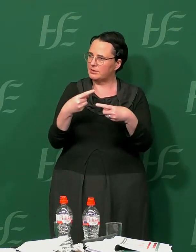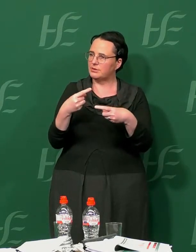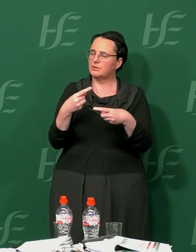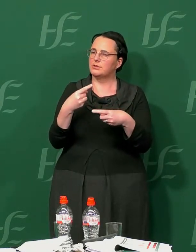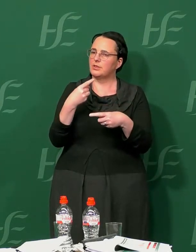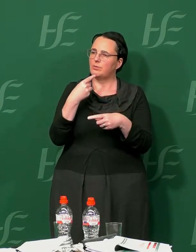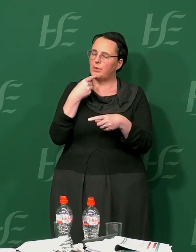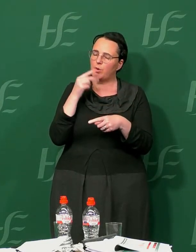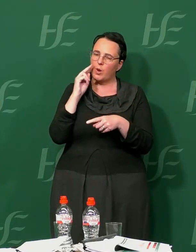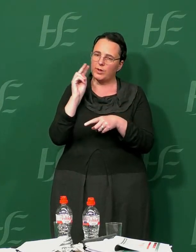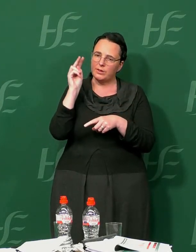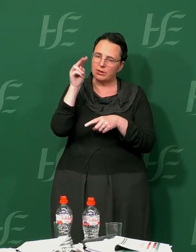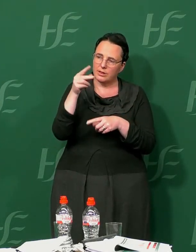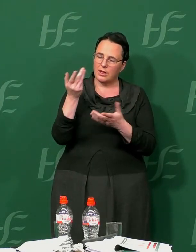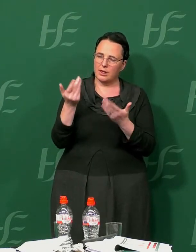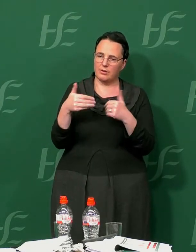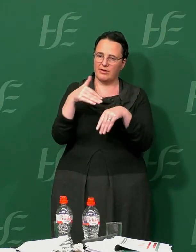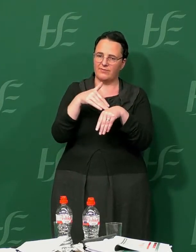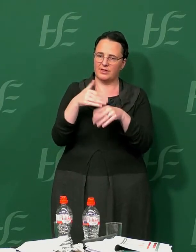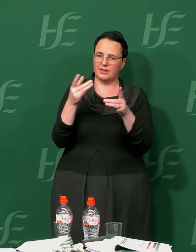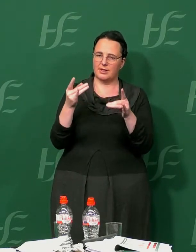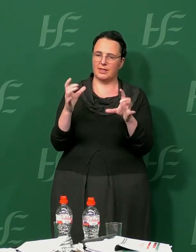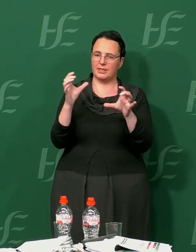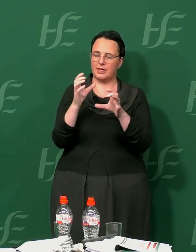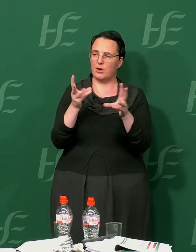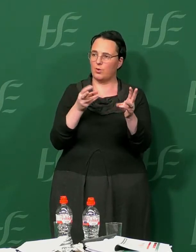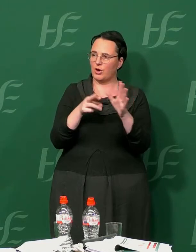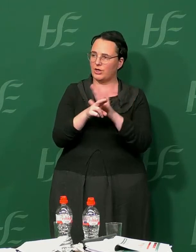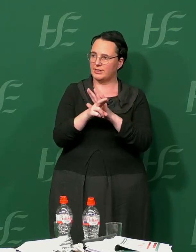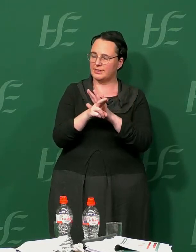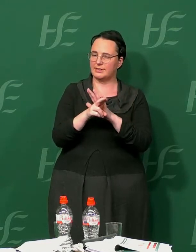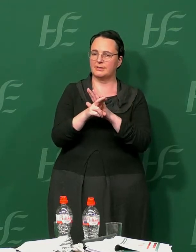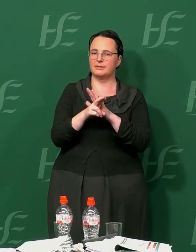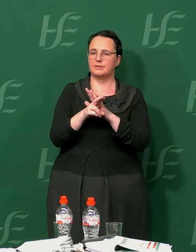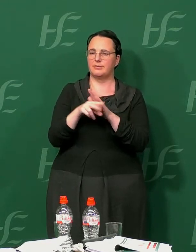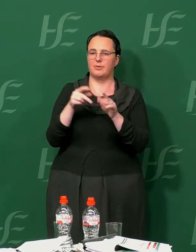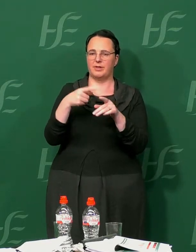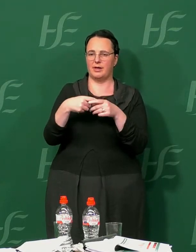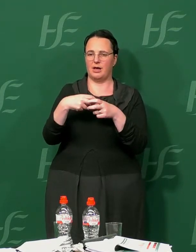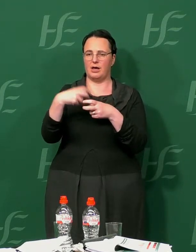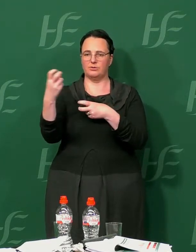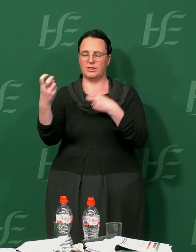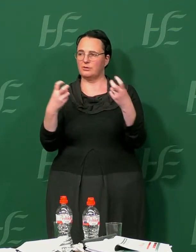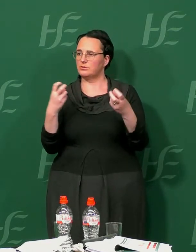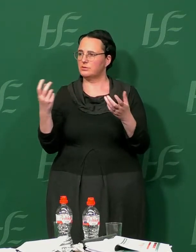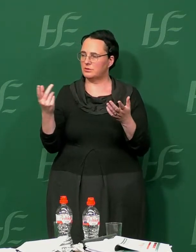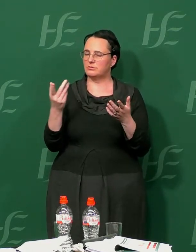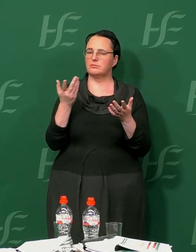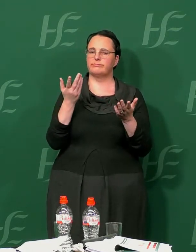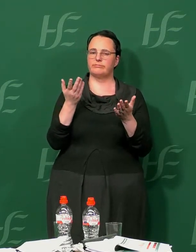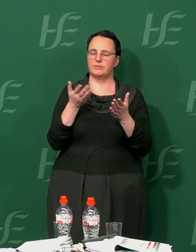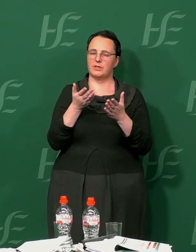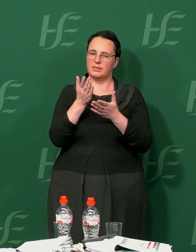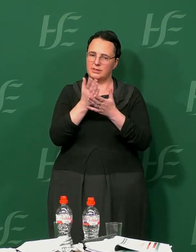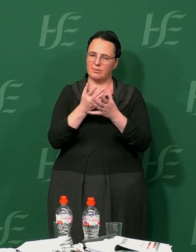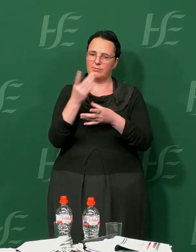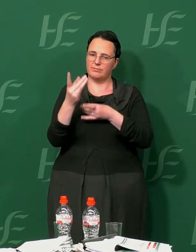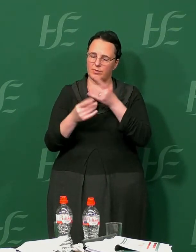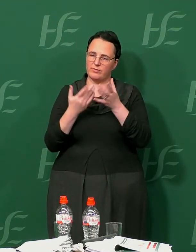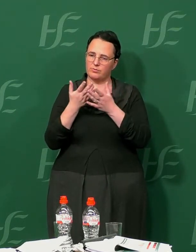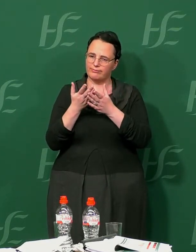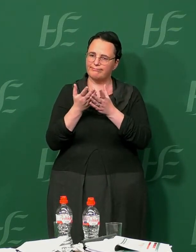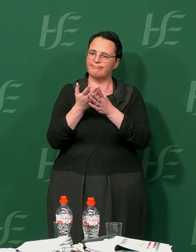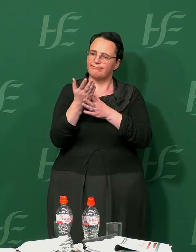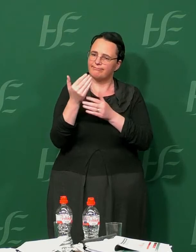looking ahead in terms of impacts of healthcare workers out. There are certain derogations that have applied. We would have worked through in the past at